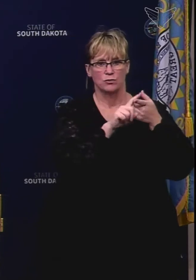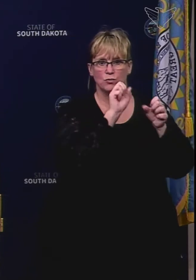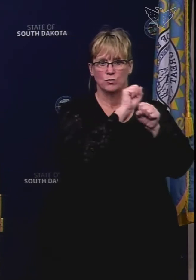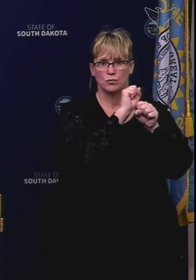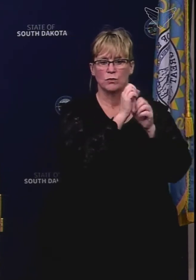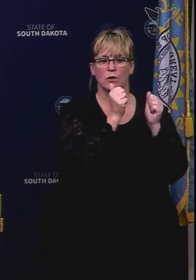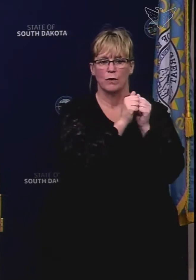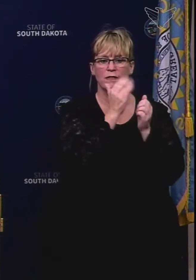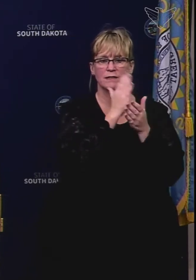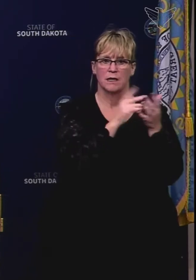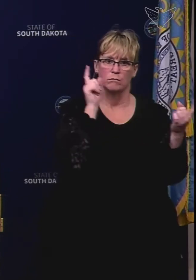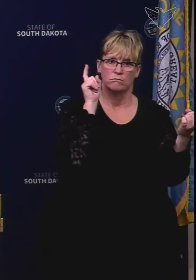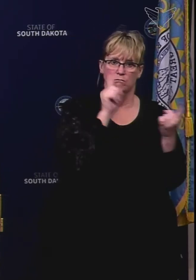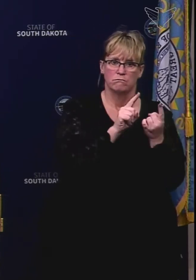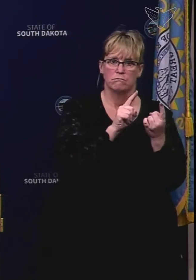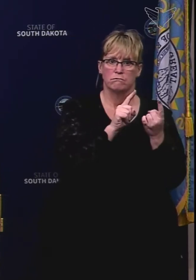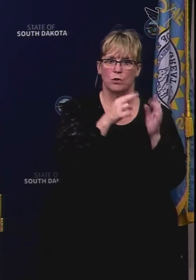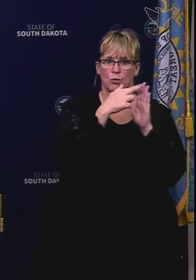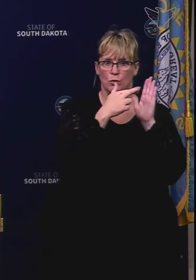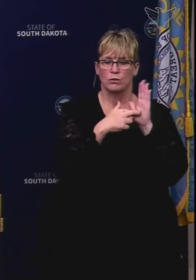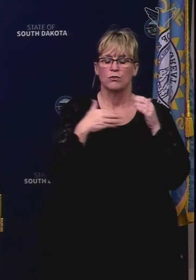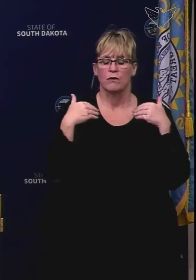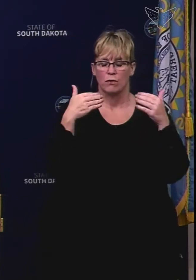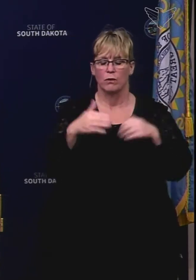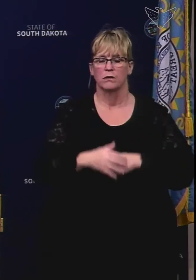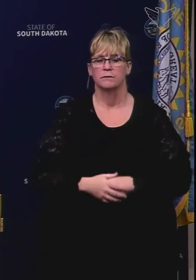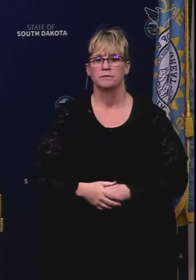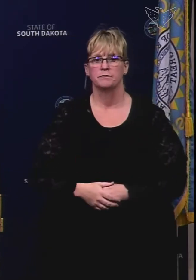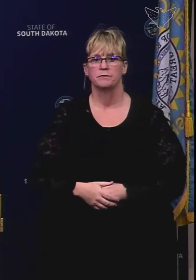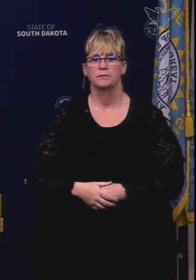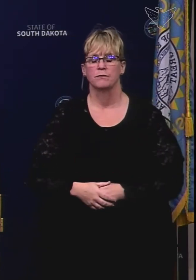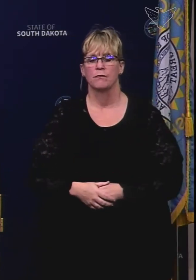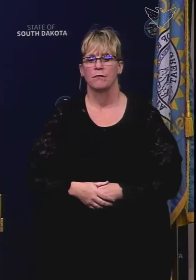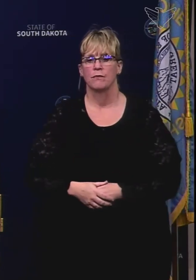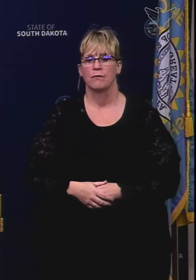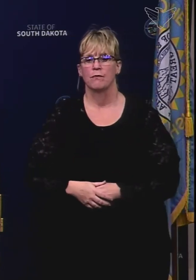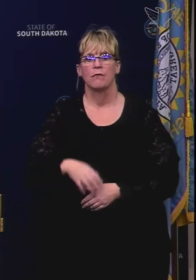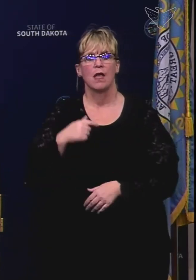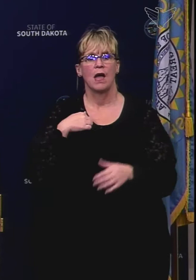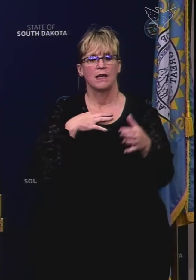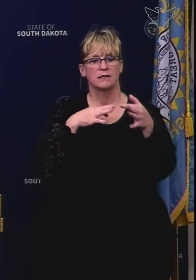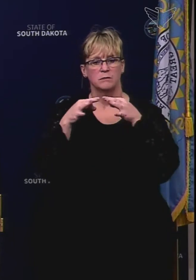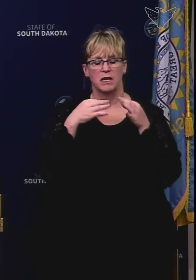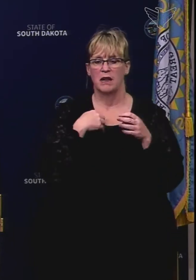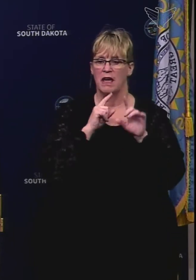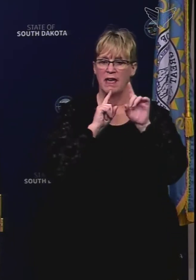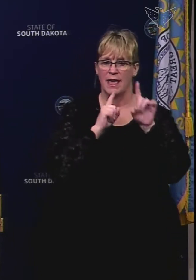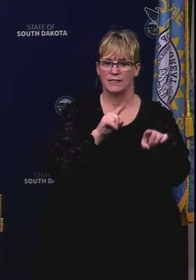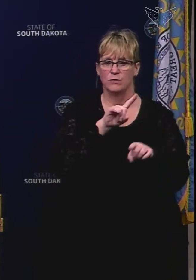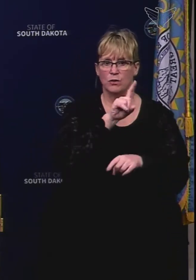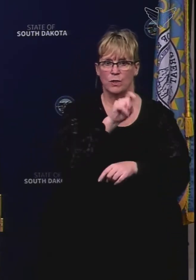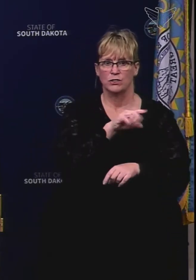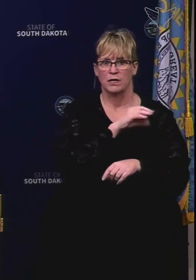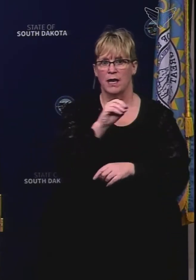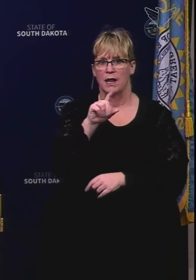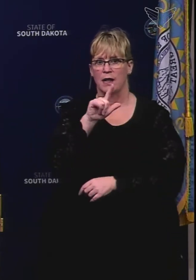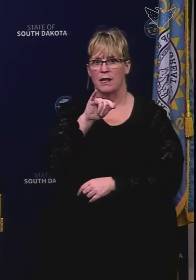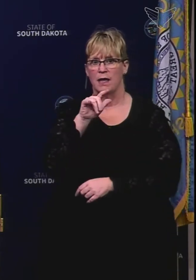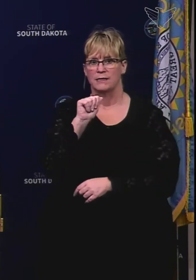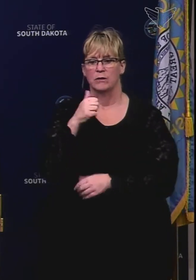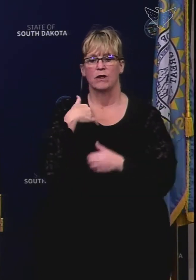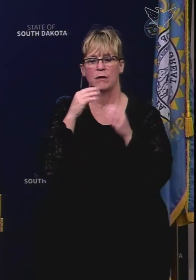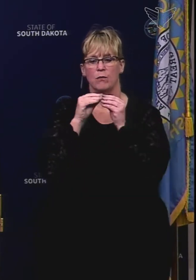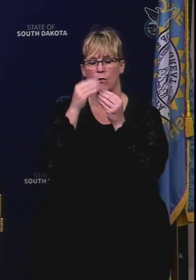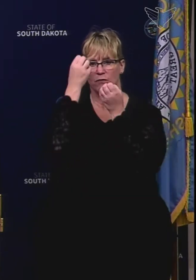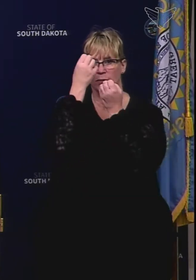with some mitigation measures going forward. So I laid out some basics. We answered some of their questions, and then Liza will be giving them